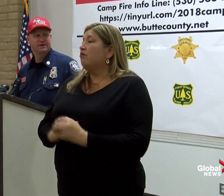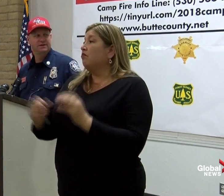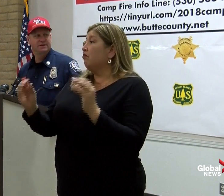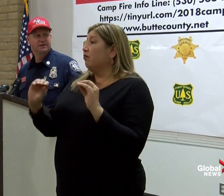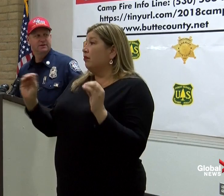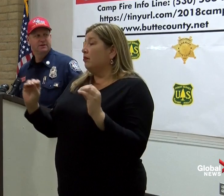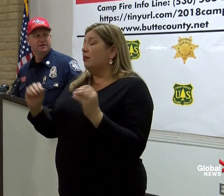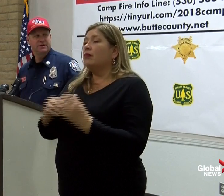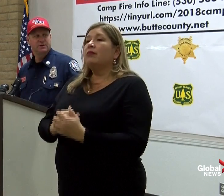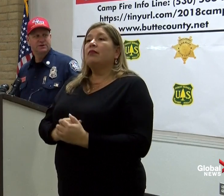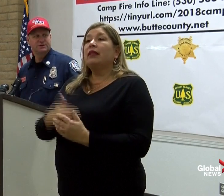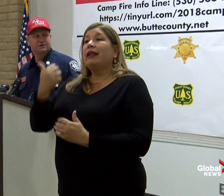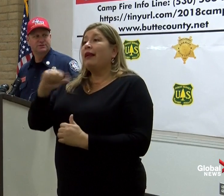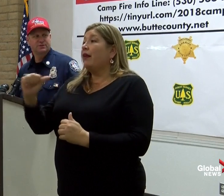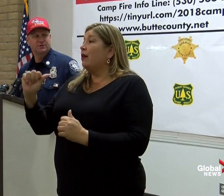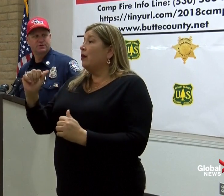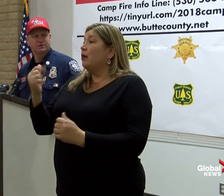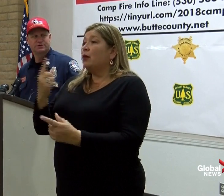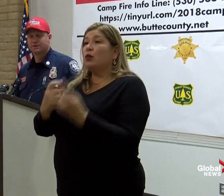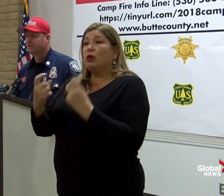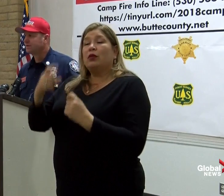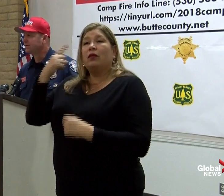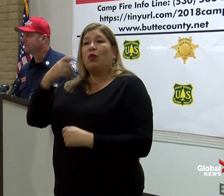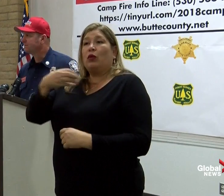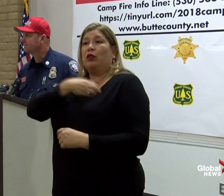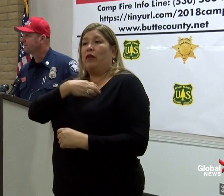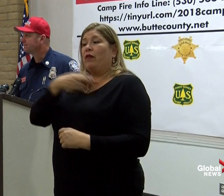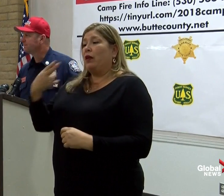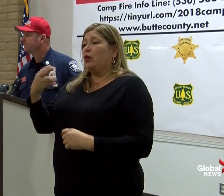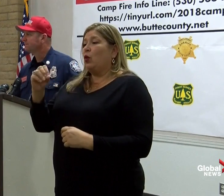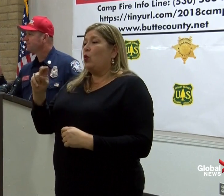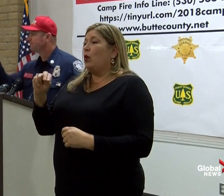Seeing none. Any questions for Sheriff Honey?